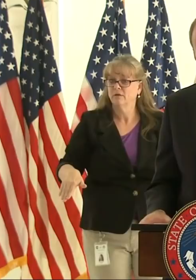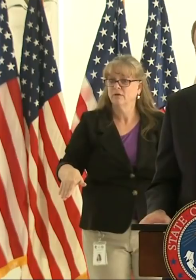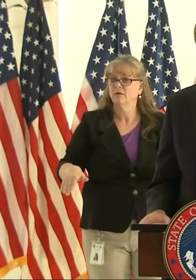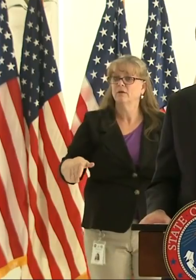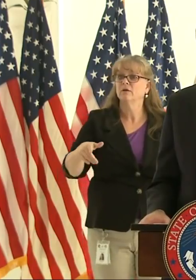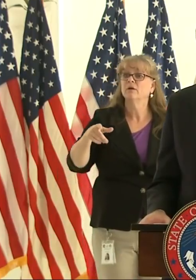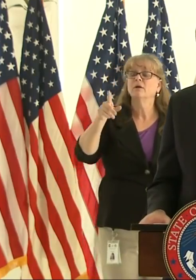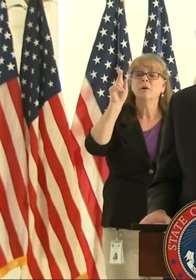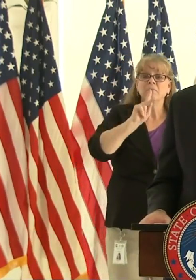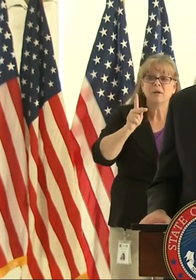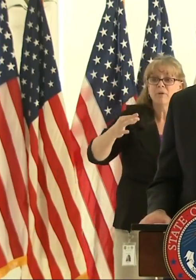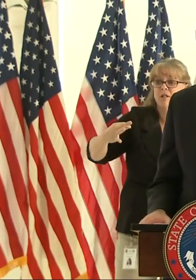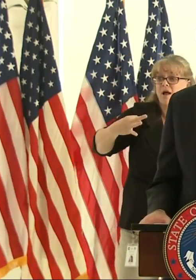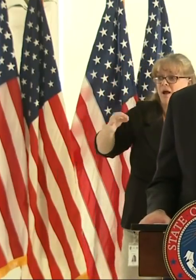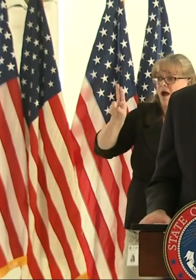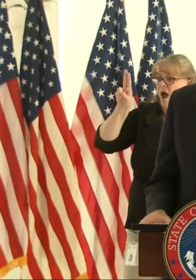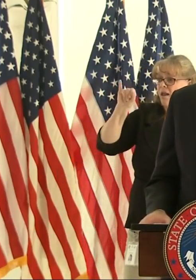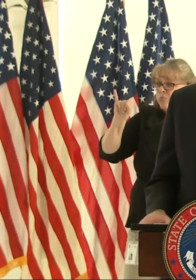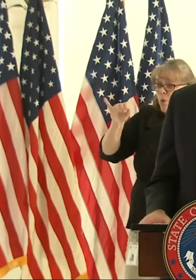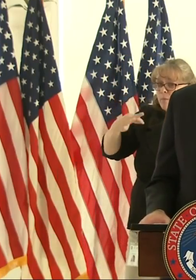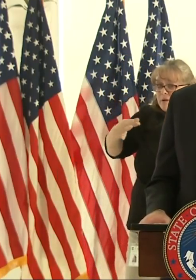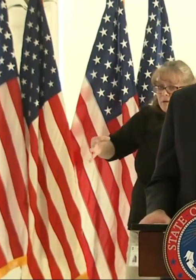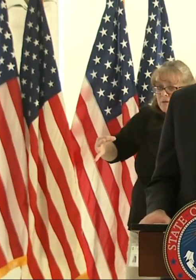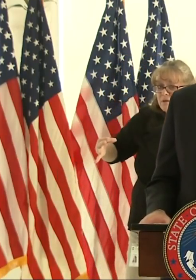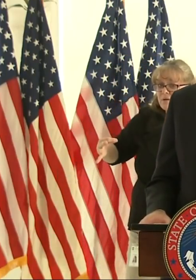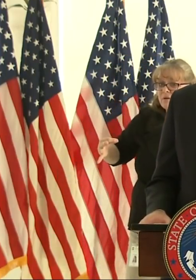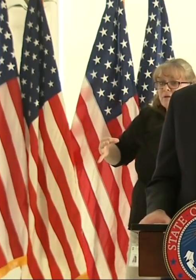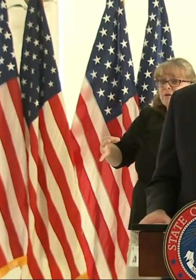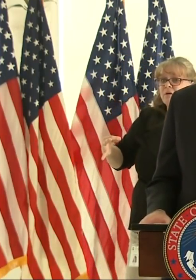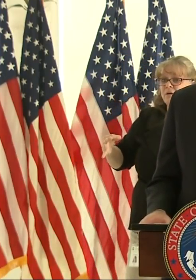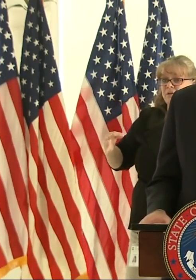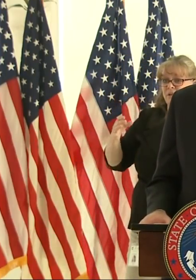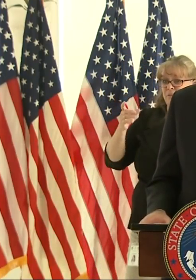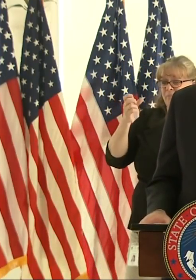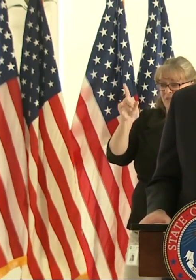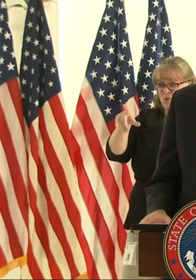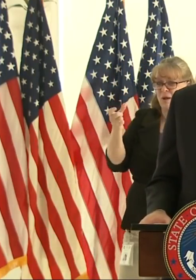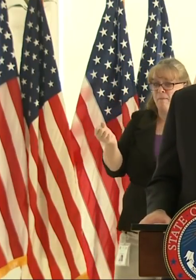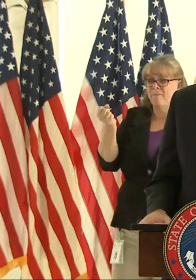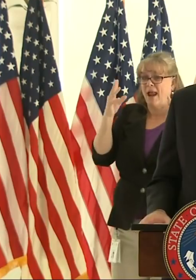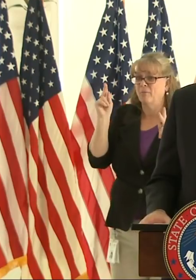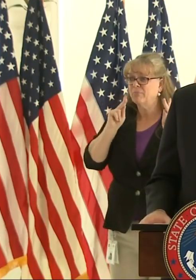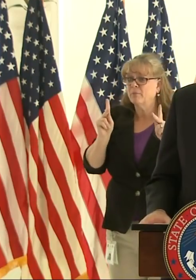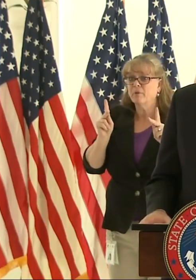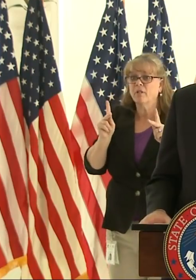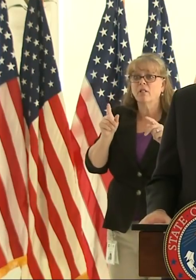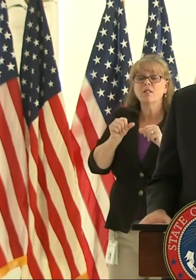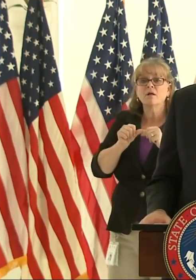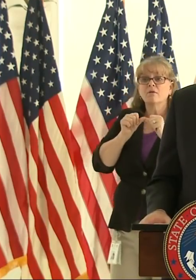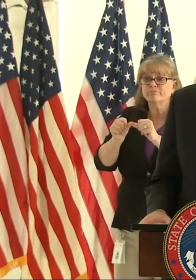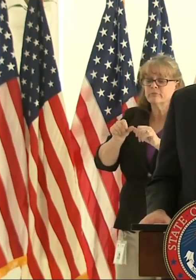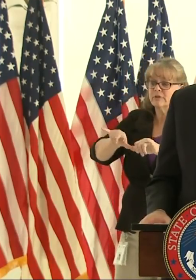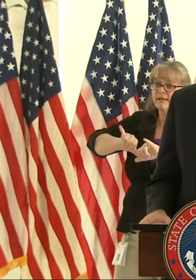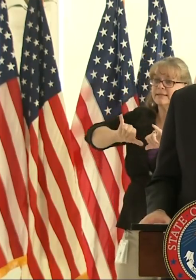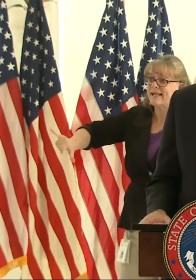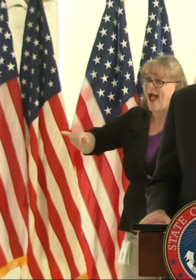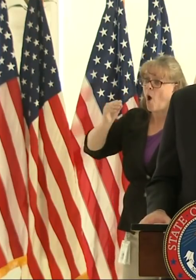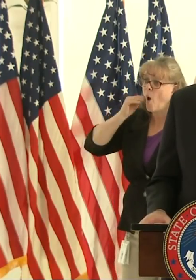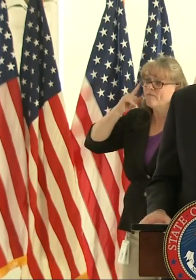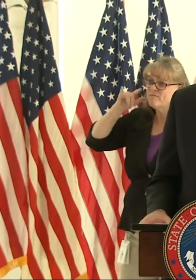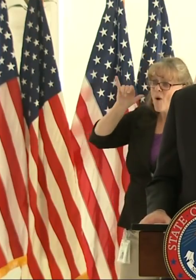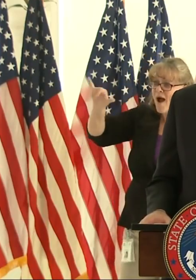it. But for many Coloradans, for this to be at all sustainable, they need to be able to earn a living, and